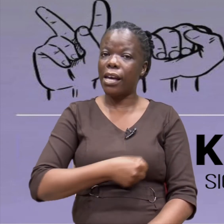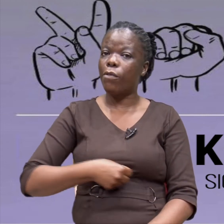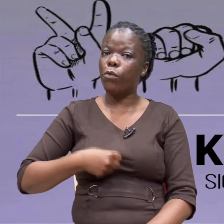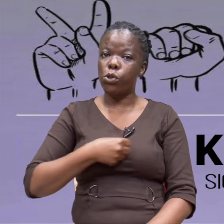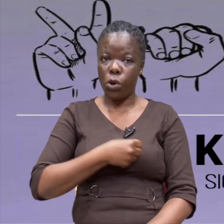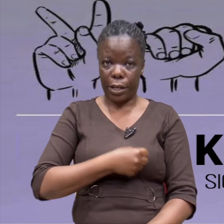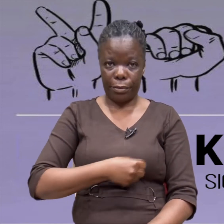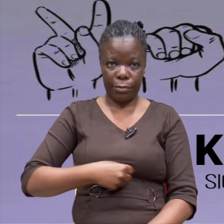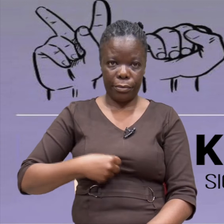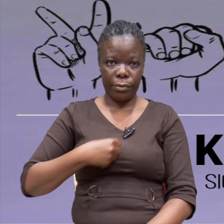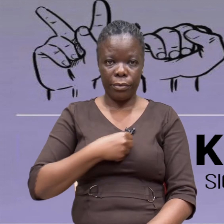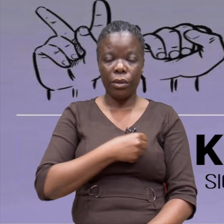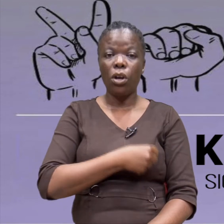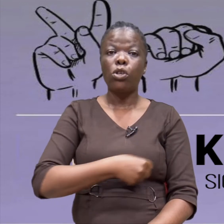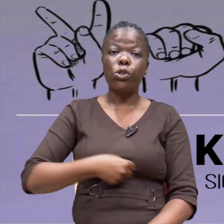for sorry. Sorry.